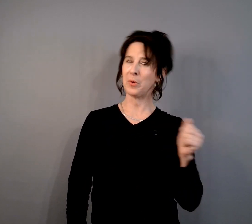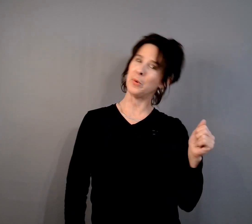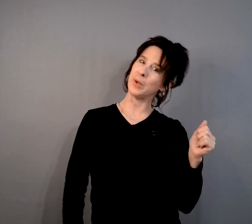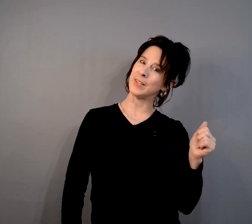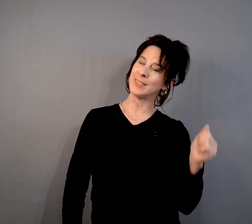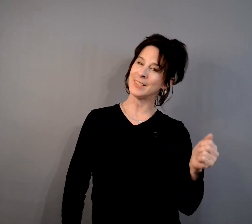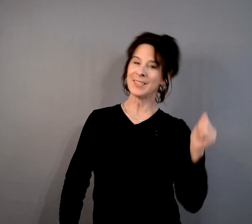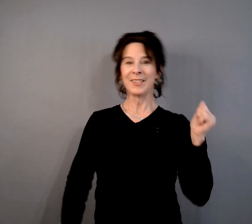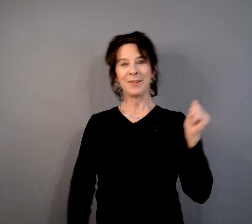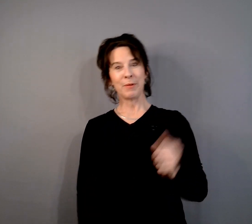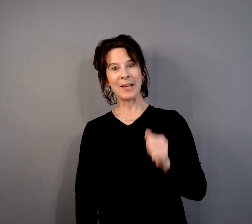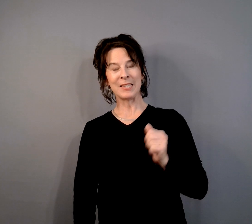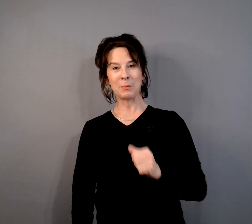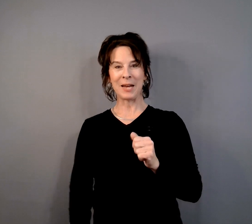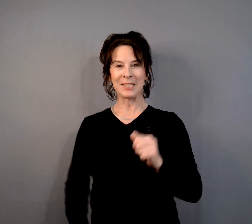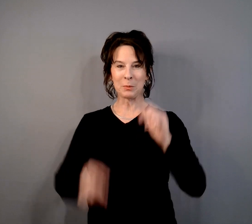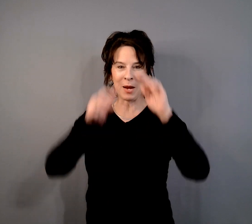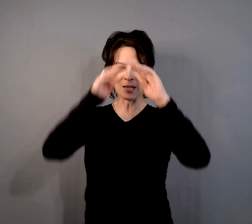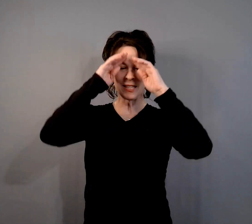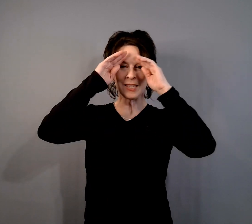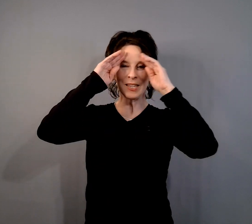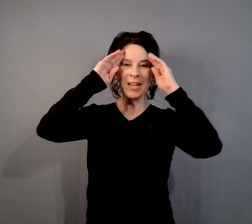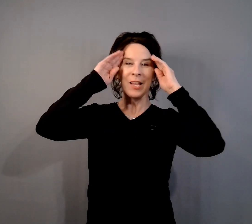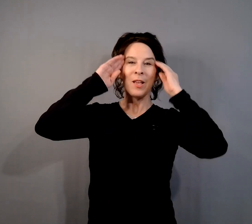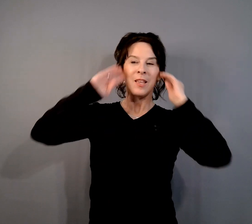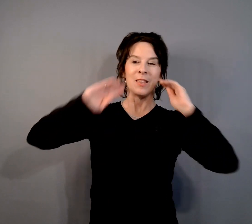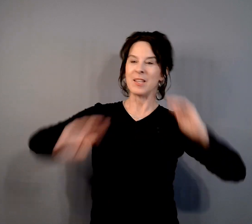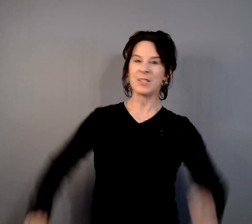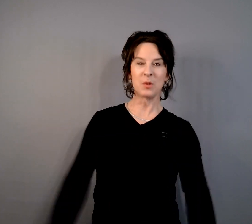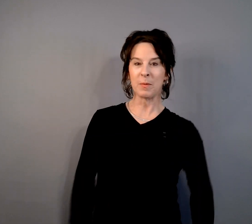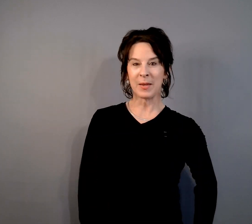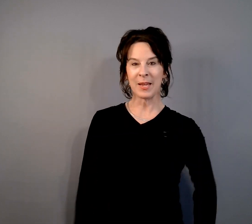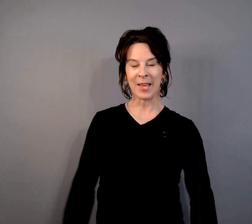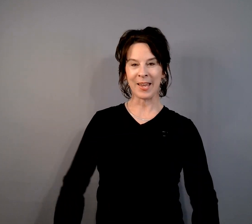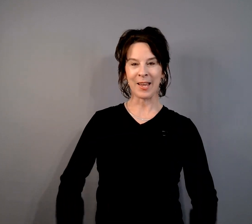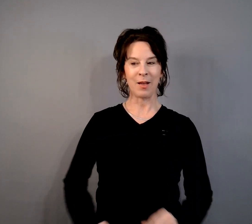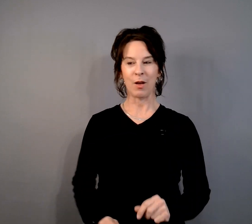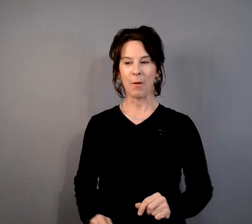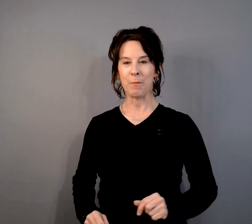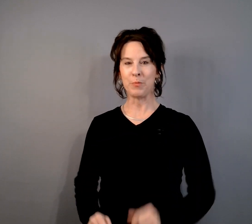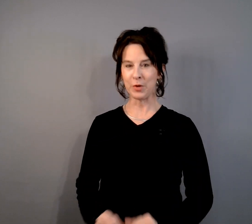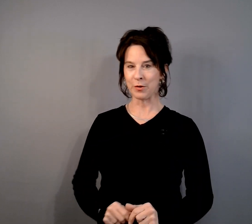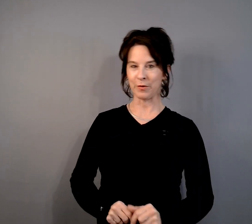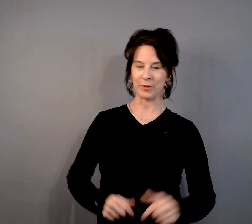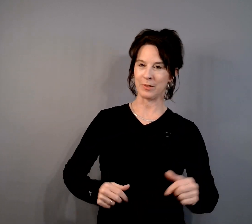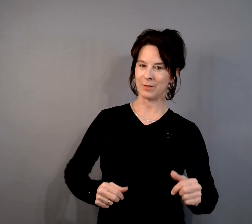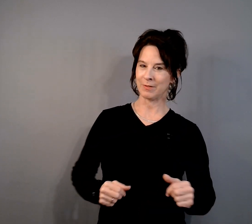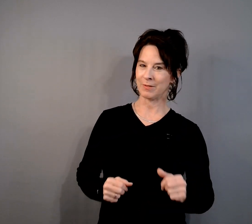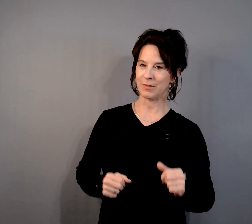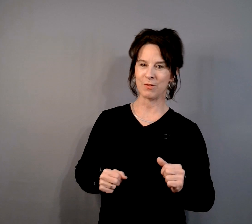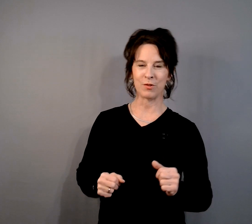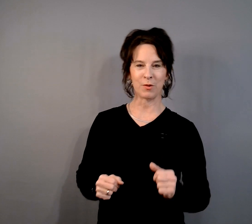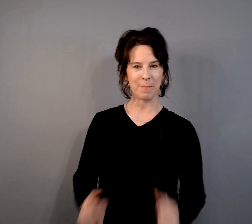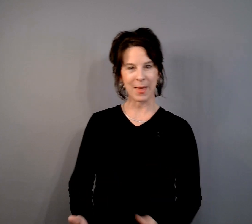Woo! Practice, practice, practice. This is going to be a beautiful,